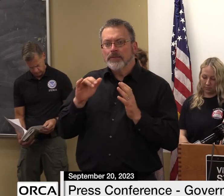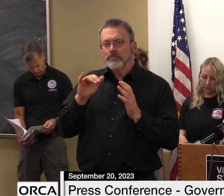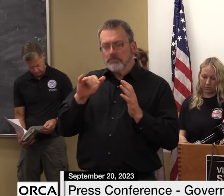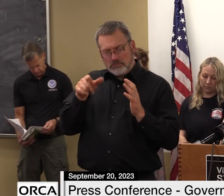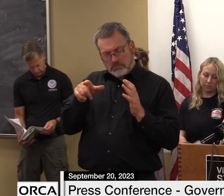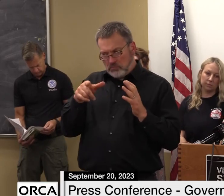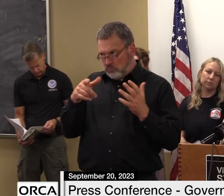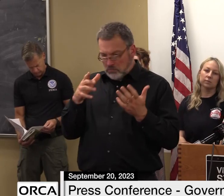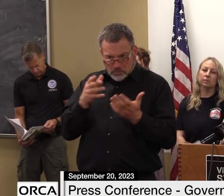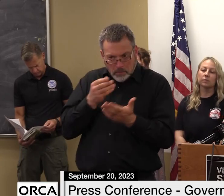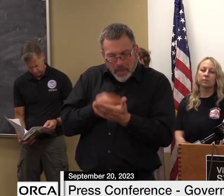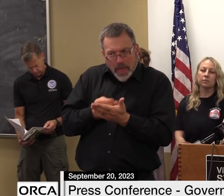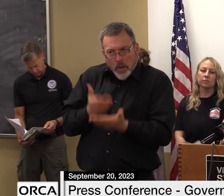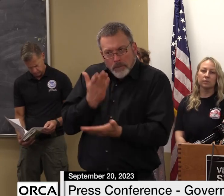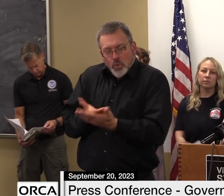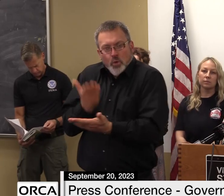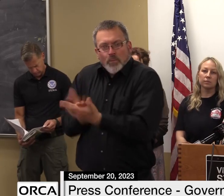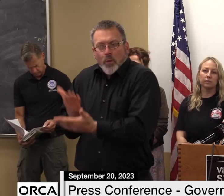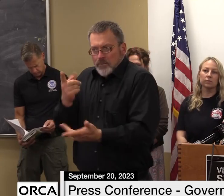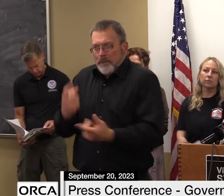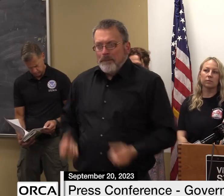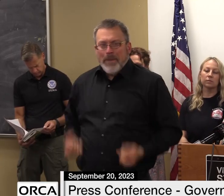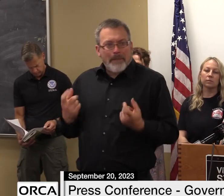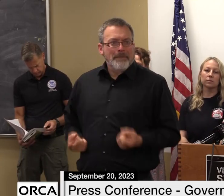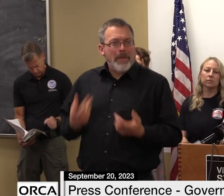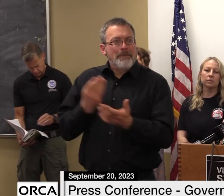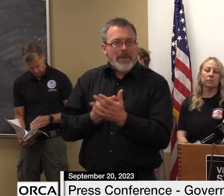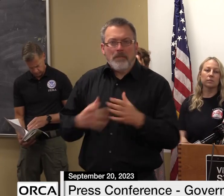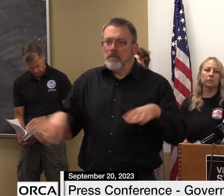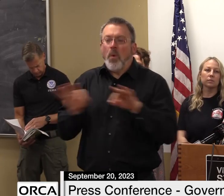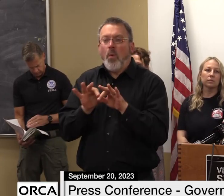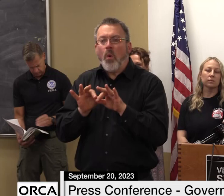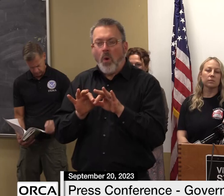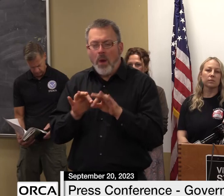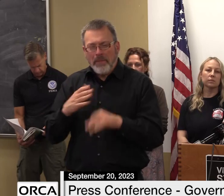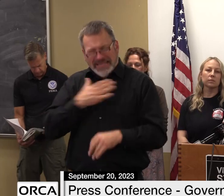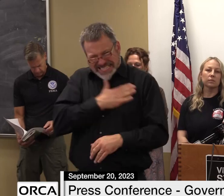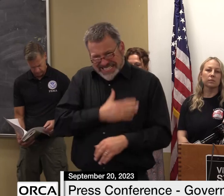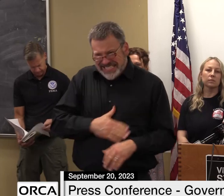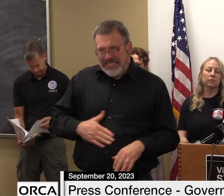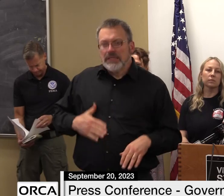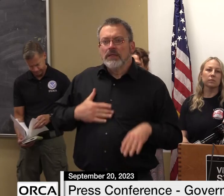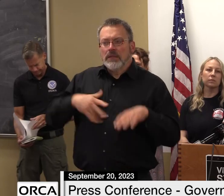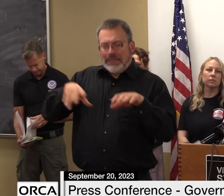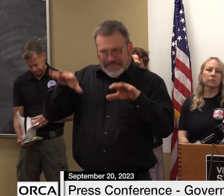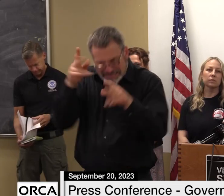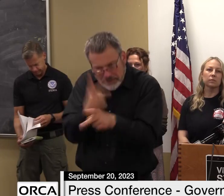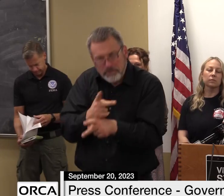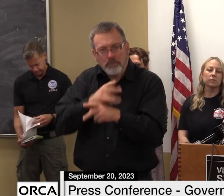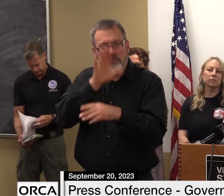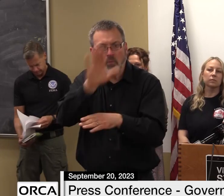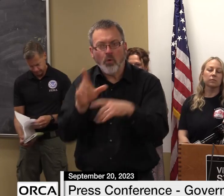it on the appropriate expenses. So please keep them for several years at a minimum.